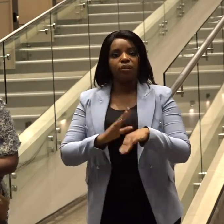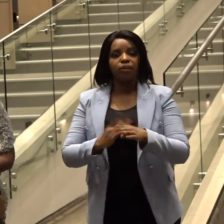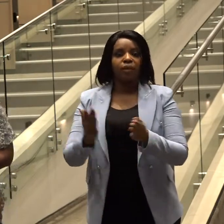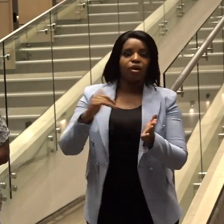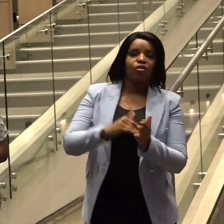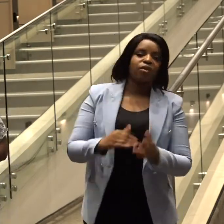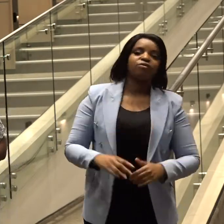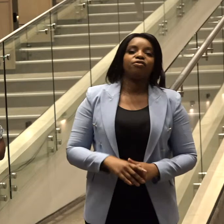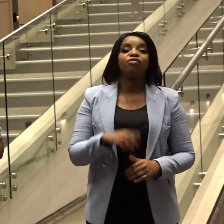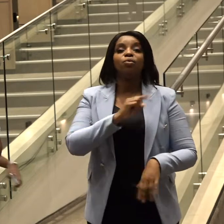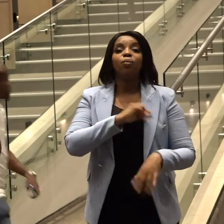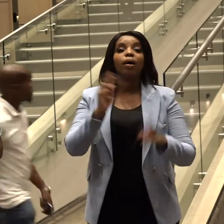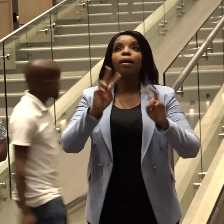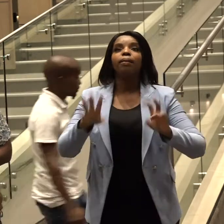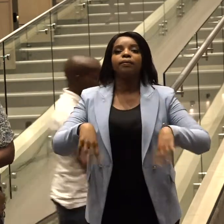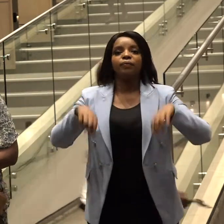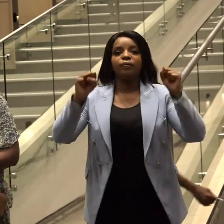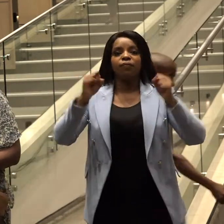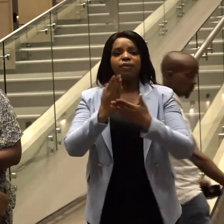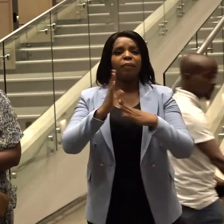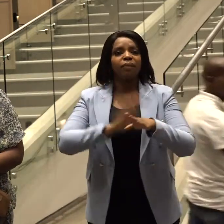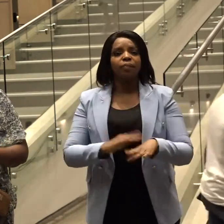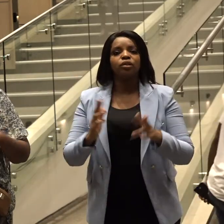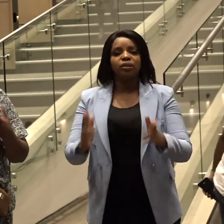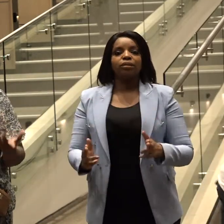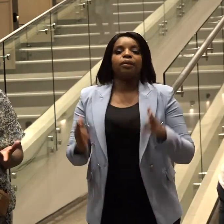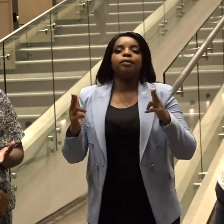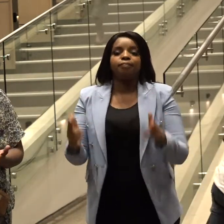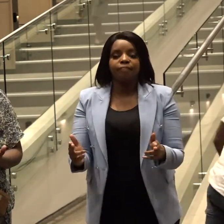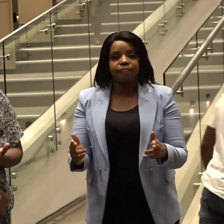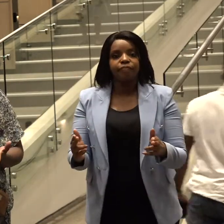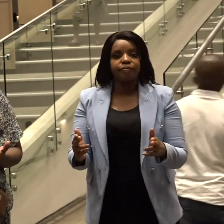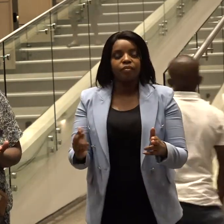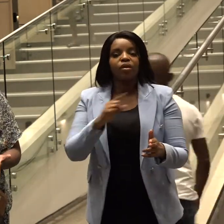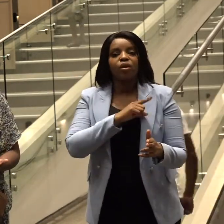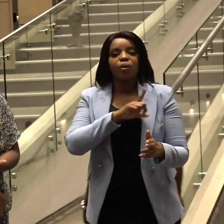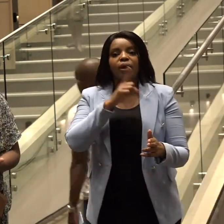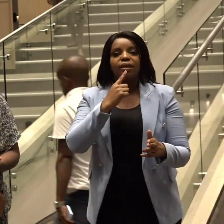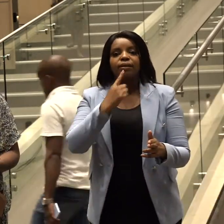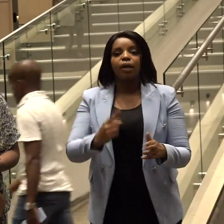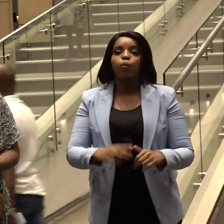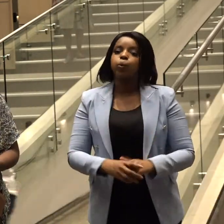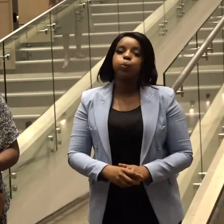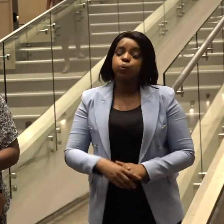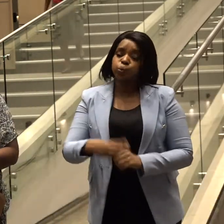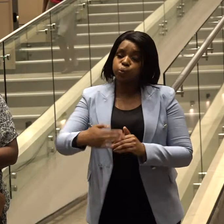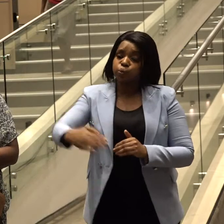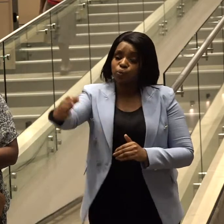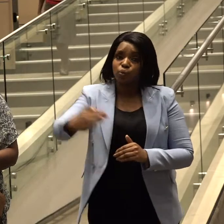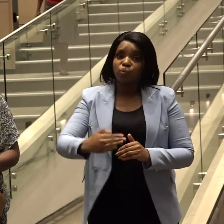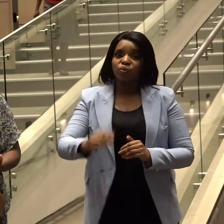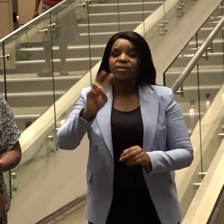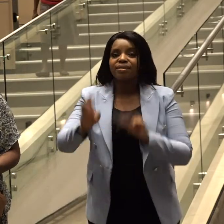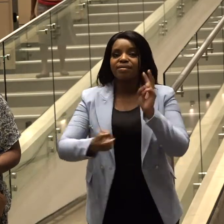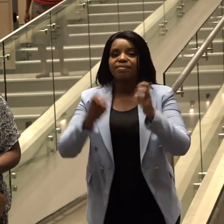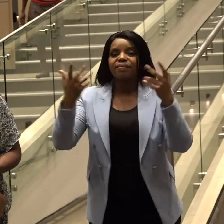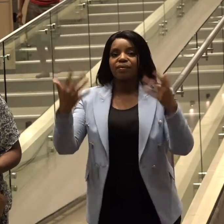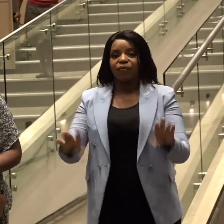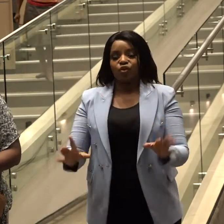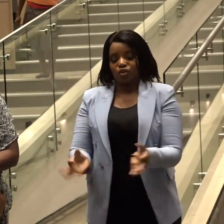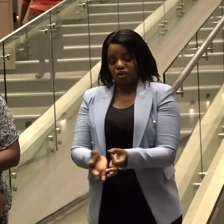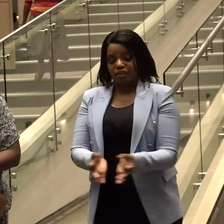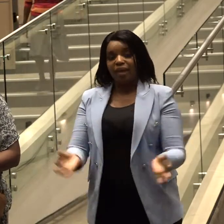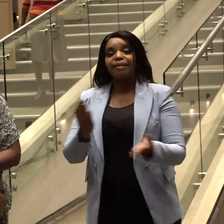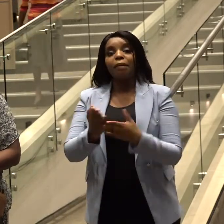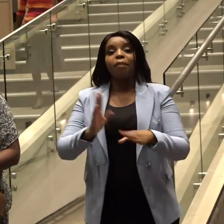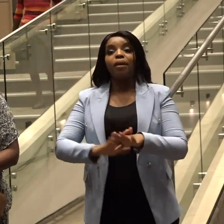sometimes the train will end up at yesterday fabric they said there's a cable theft sometimes it's they usually don't give us